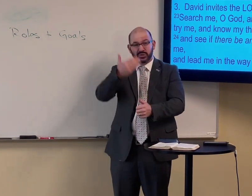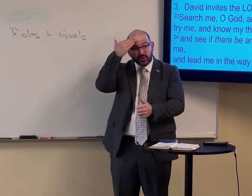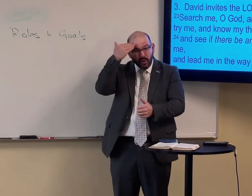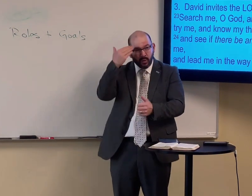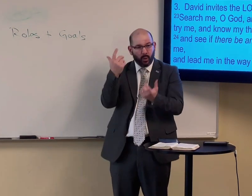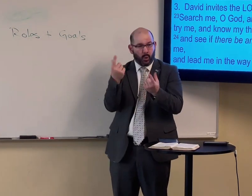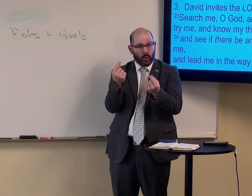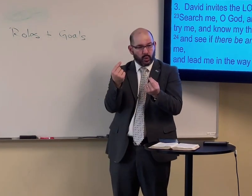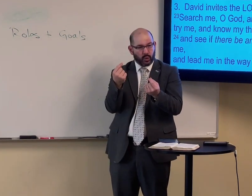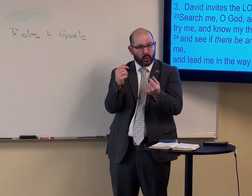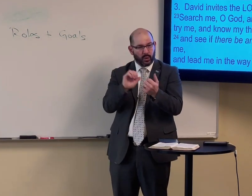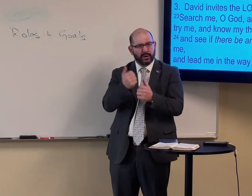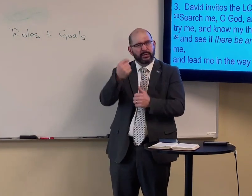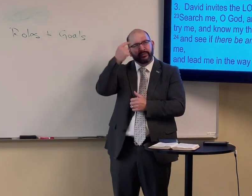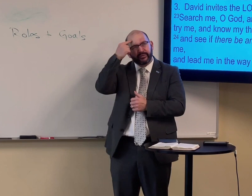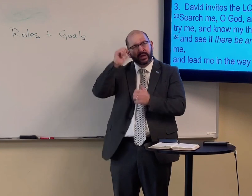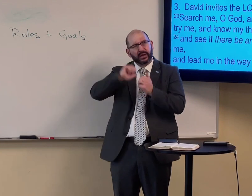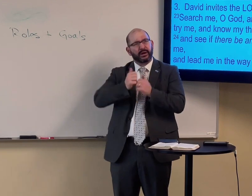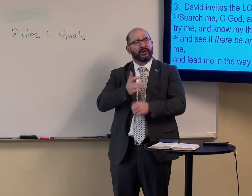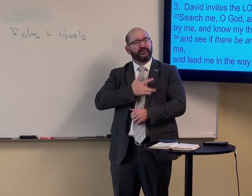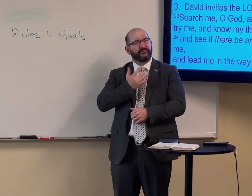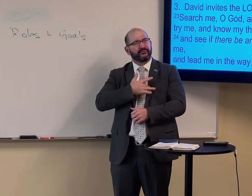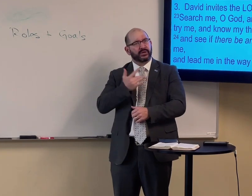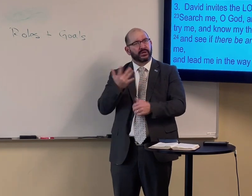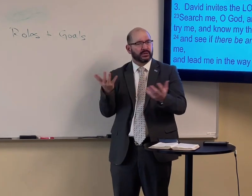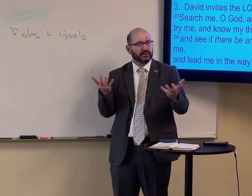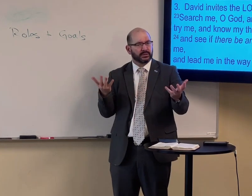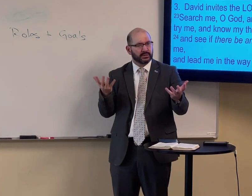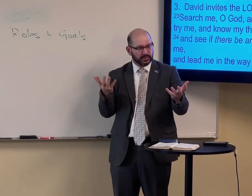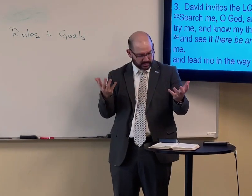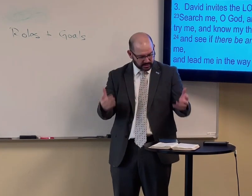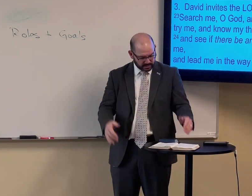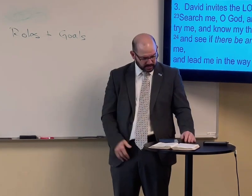The Bible will help us know what to do, how to think, how to feel.